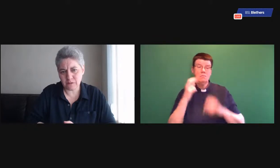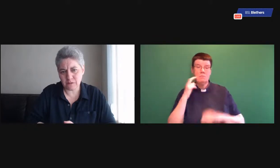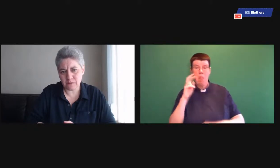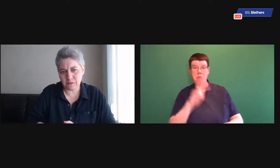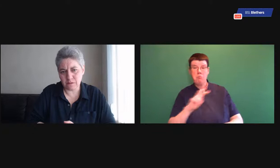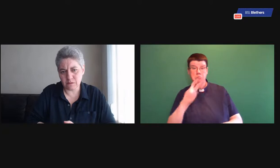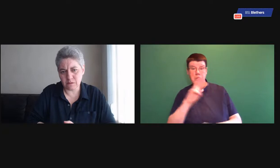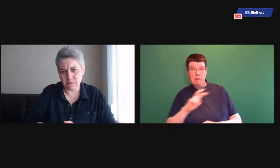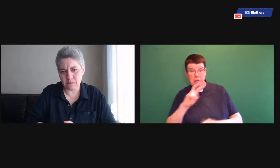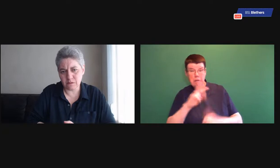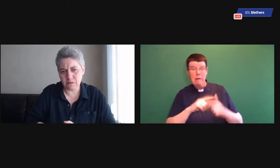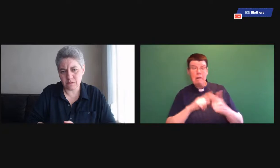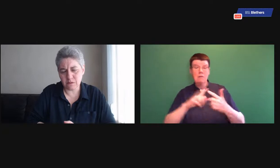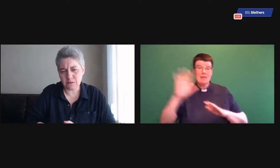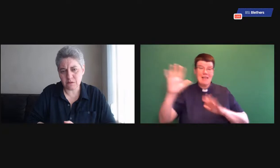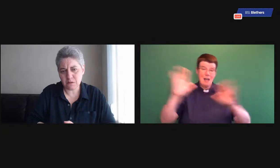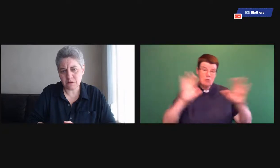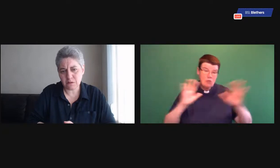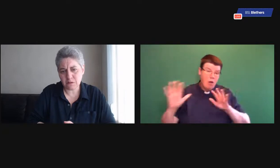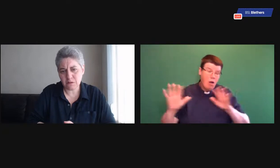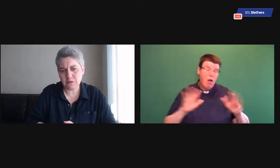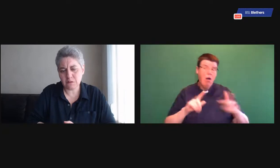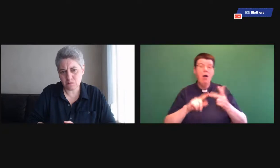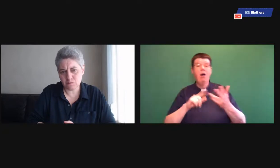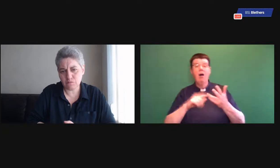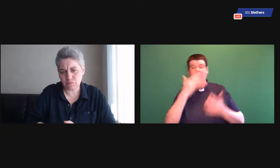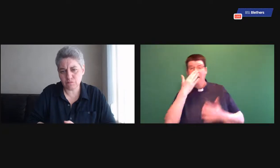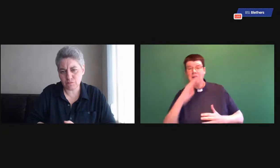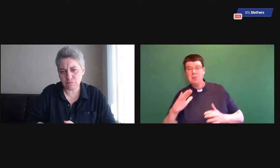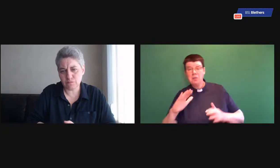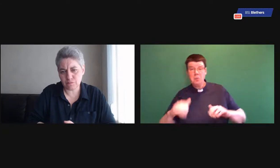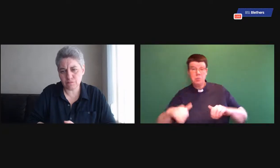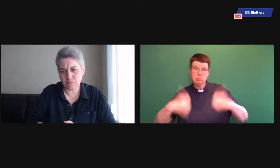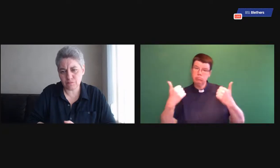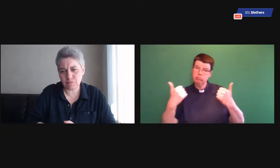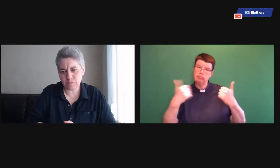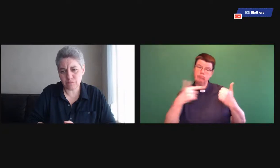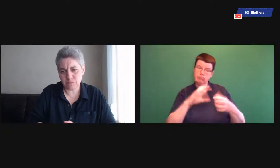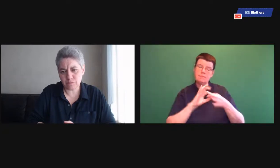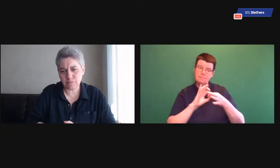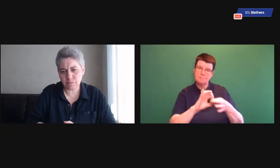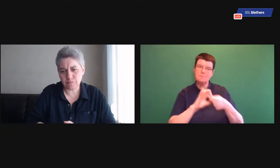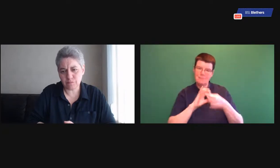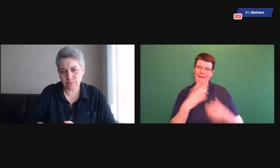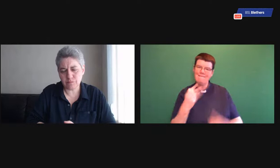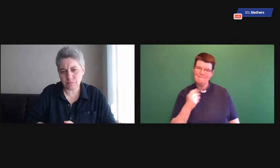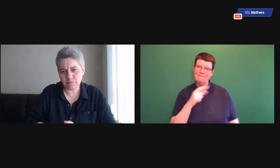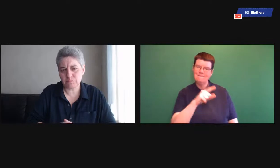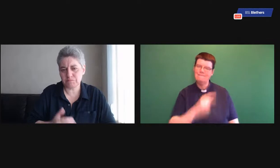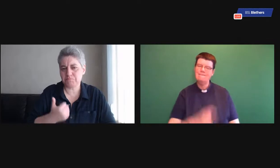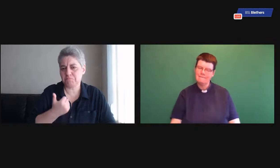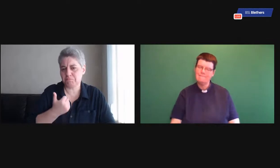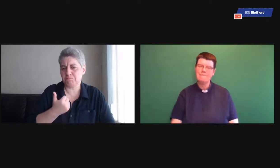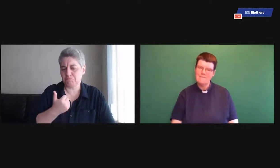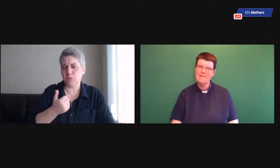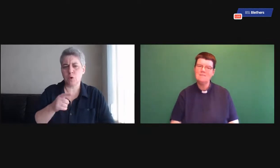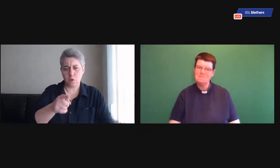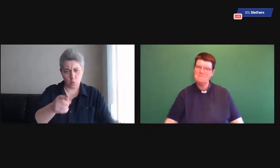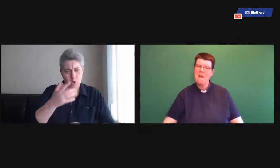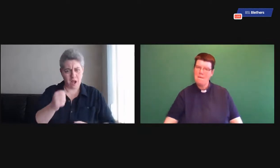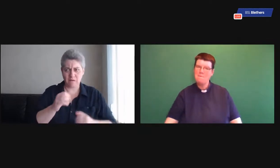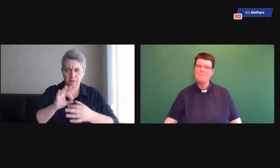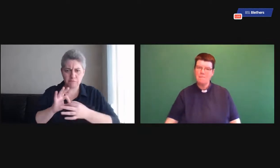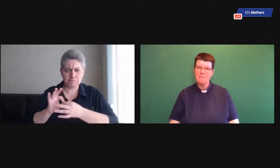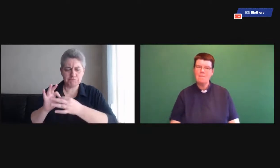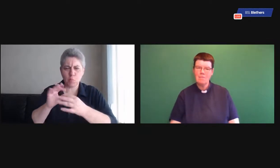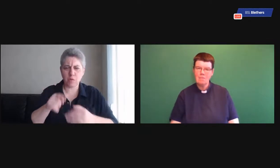in Scotland, so my mentor, well, is going to be hearing, but she's great. I can lip read, use lots of gestures, and we have